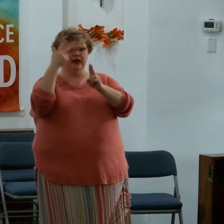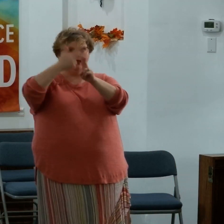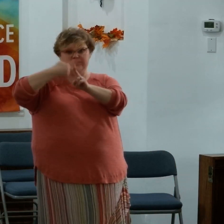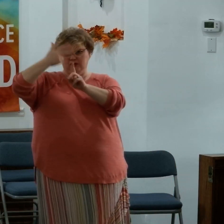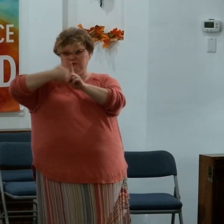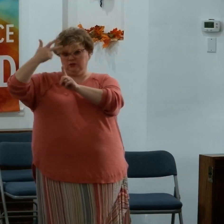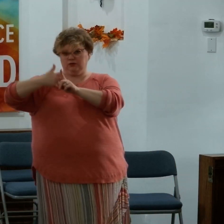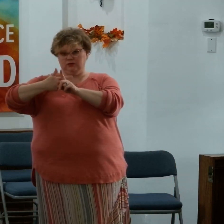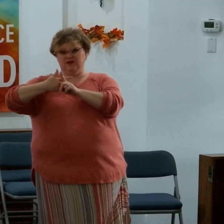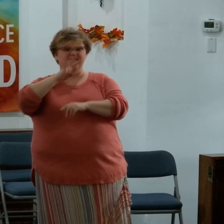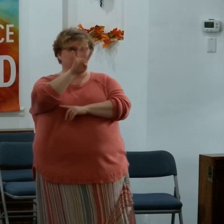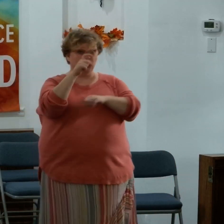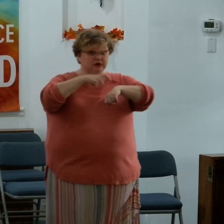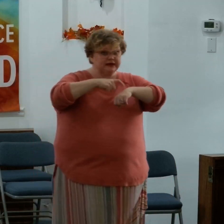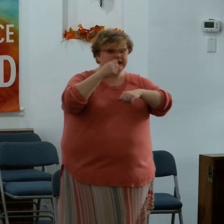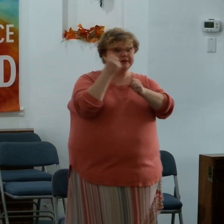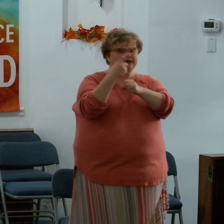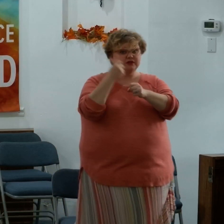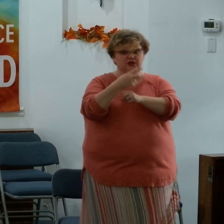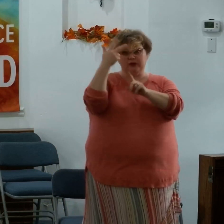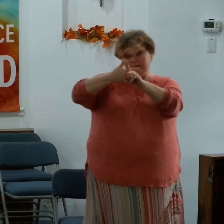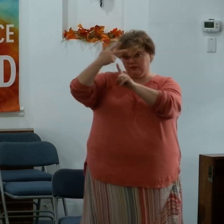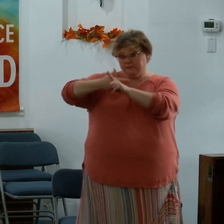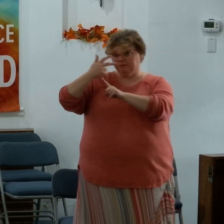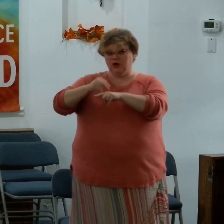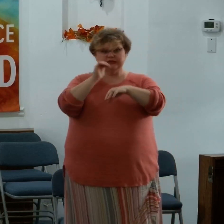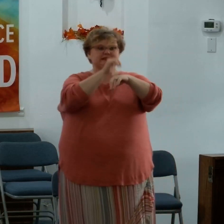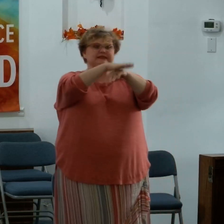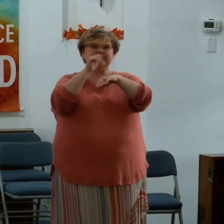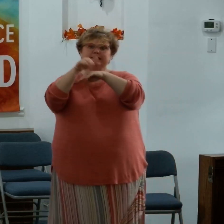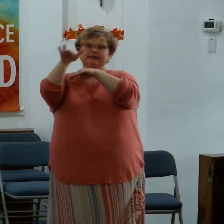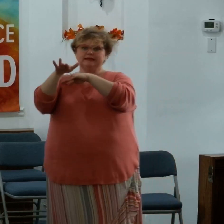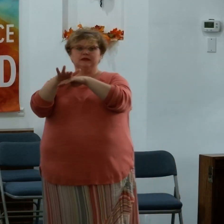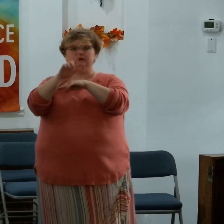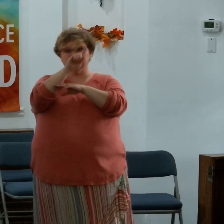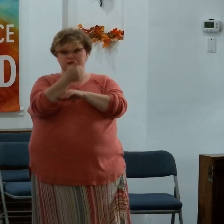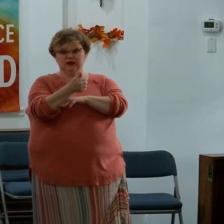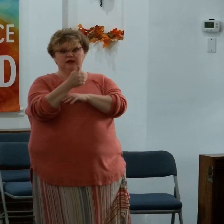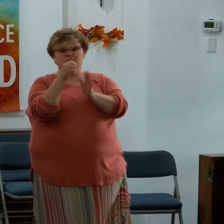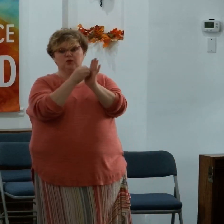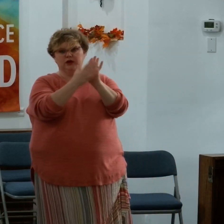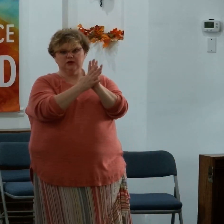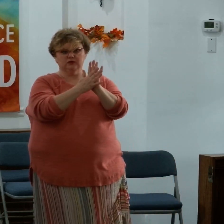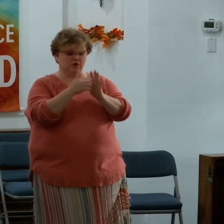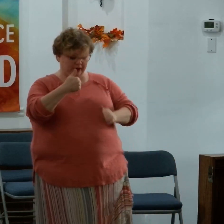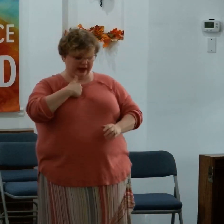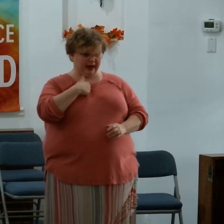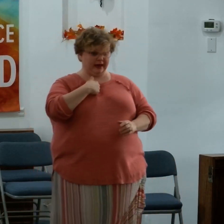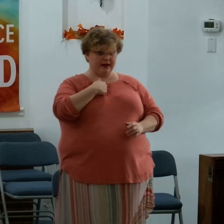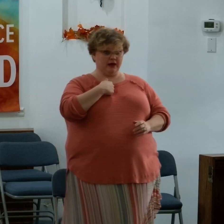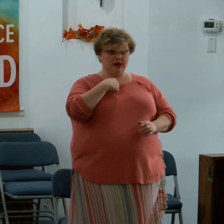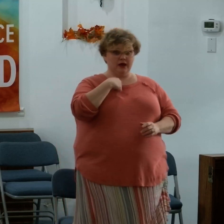a year, not once a year, four times a year, to send out the tithing record so that if I have missed